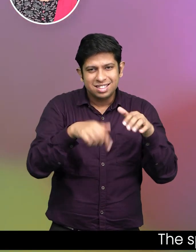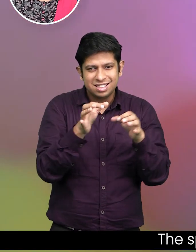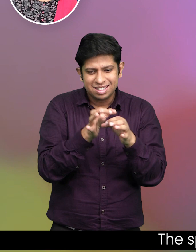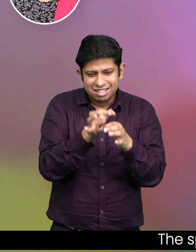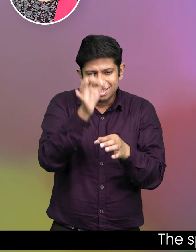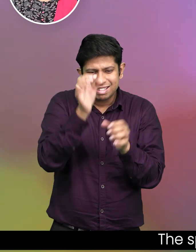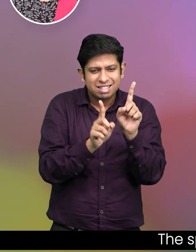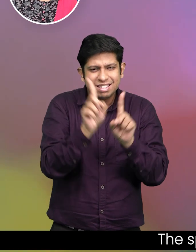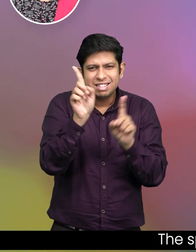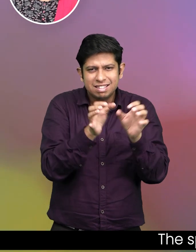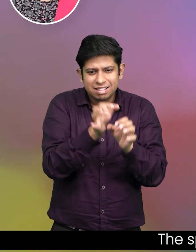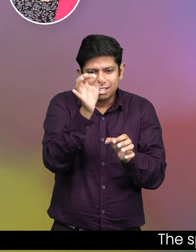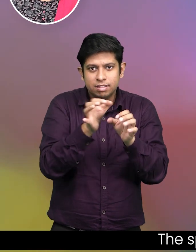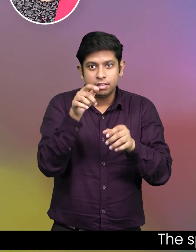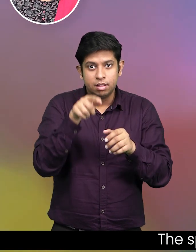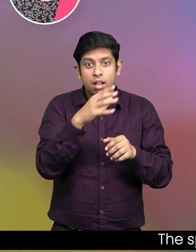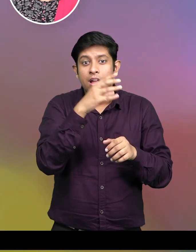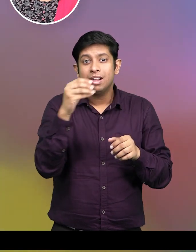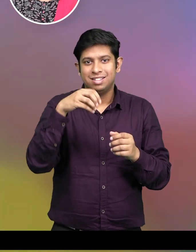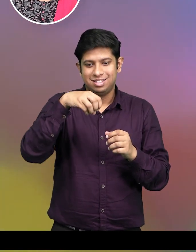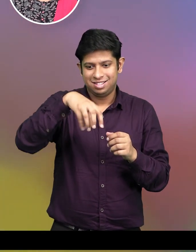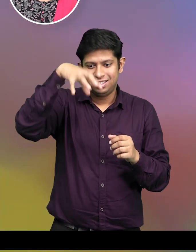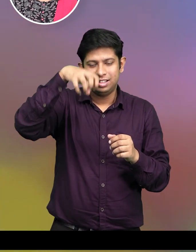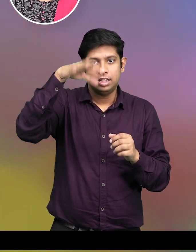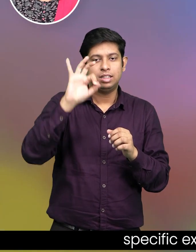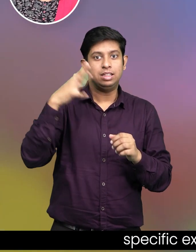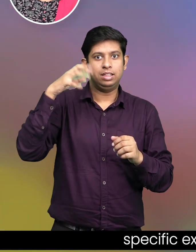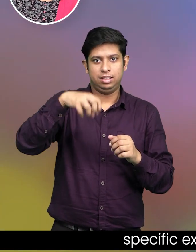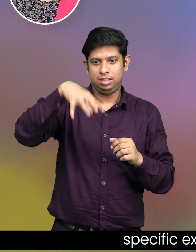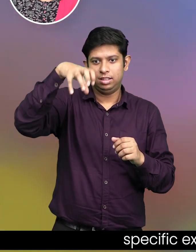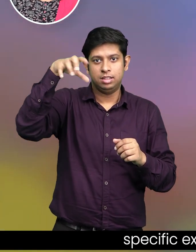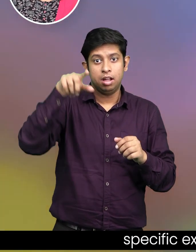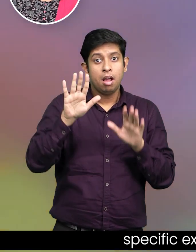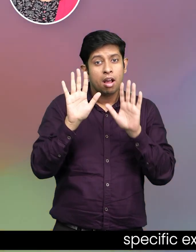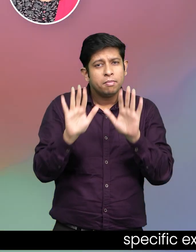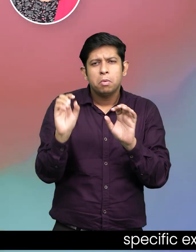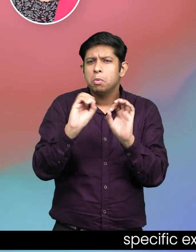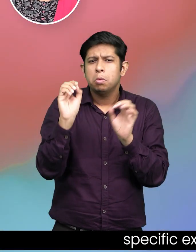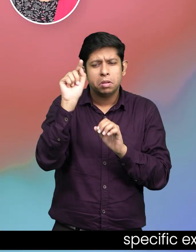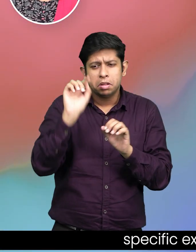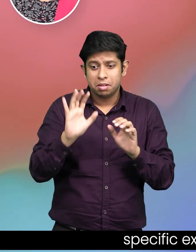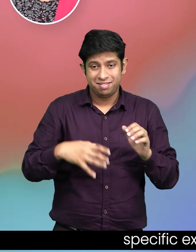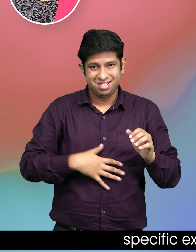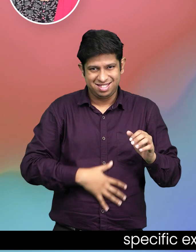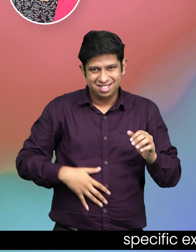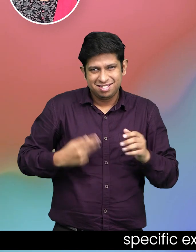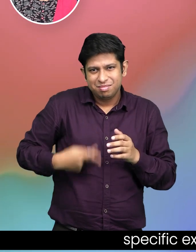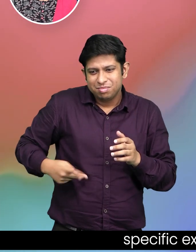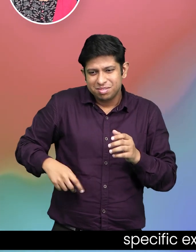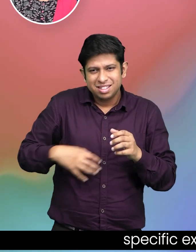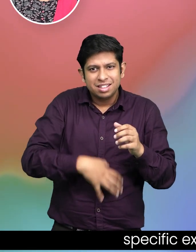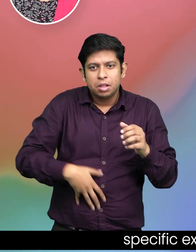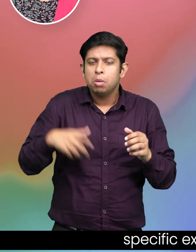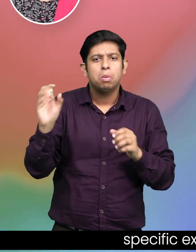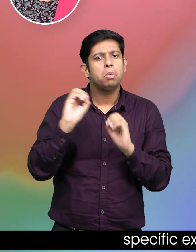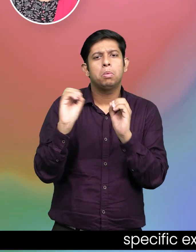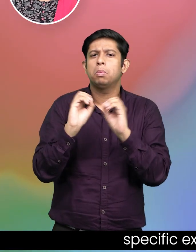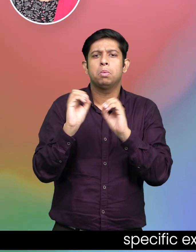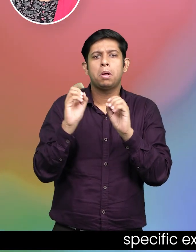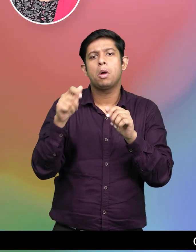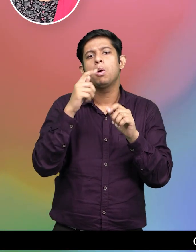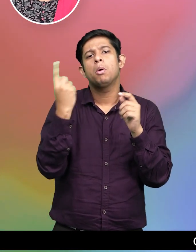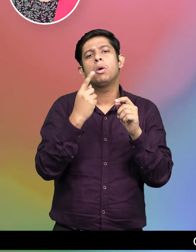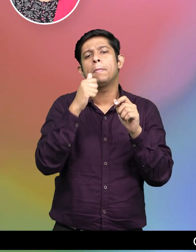The sponges and coelentrates do not have a specific excretory organs as water